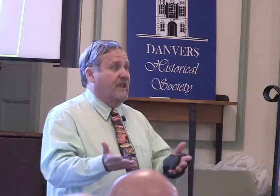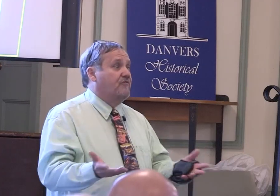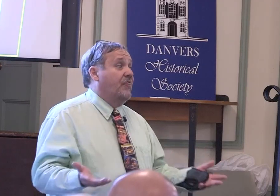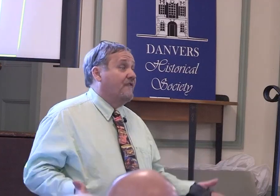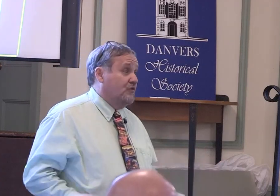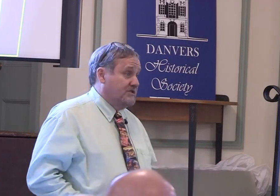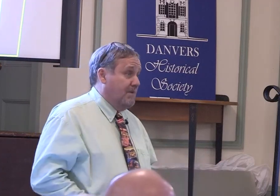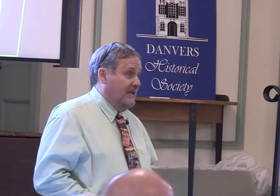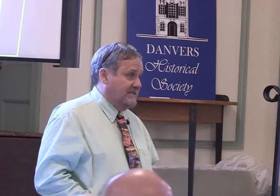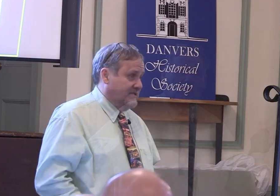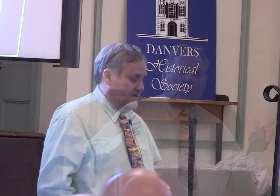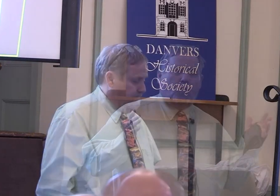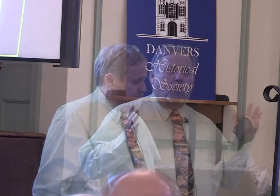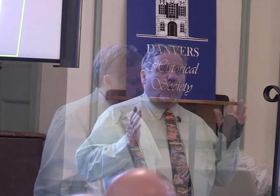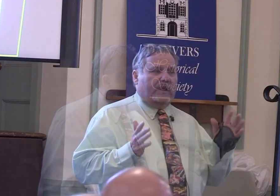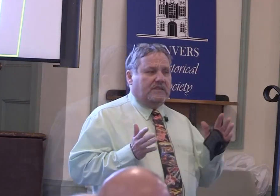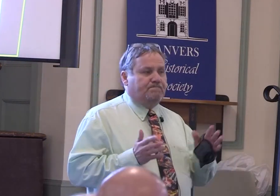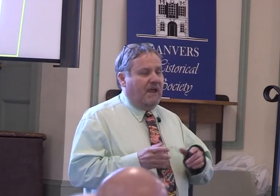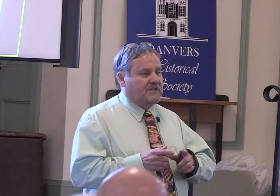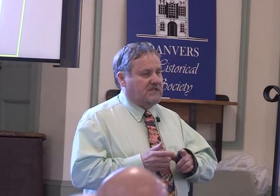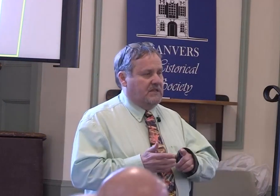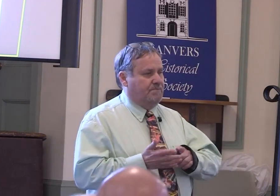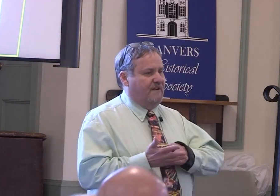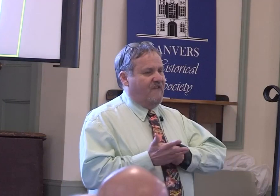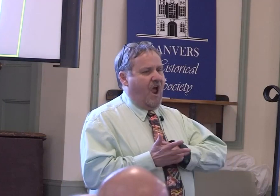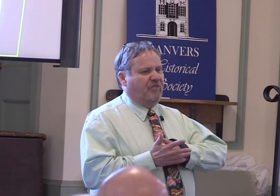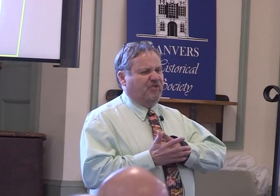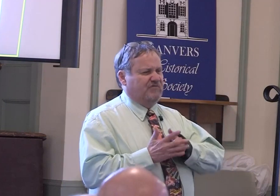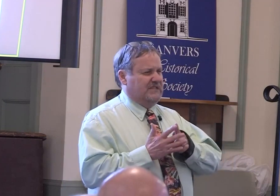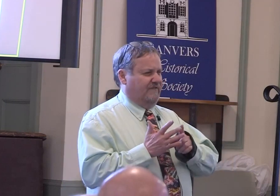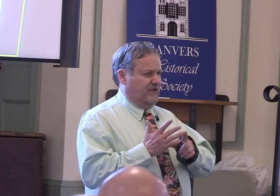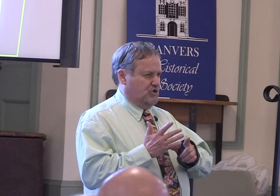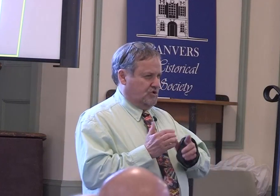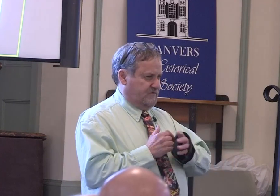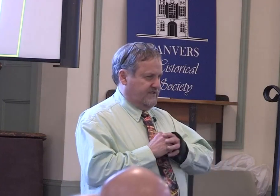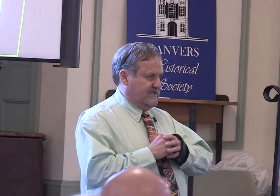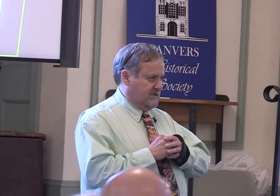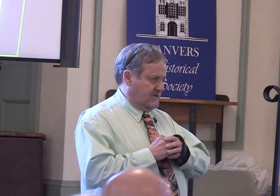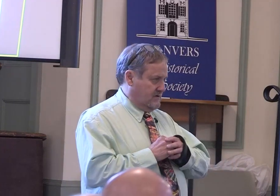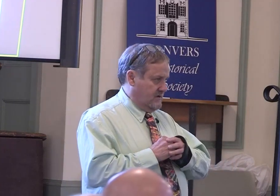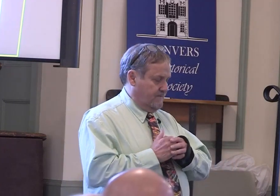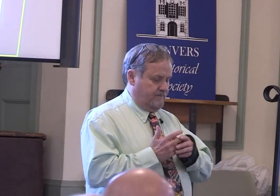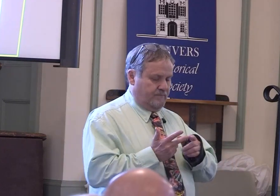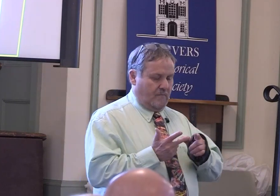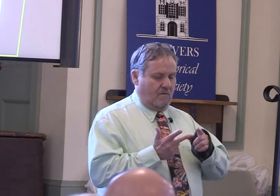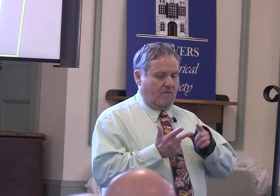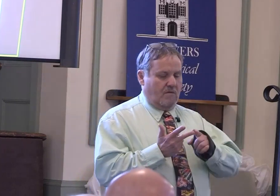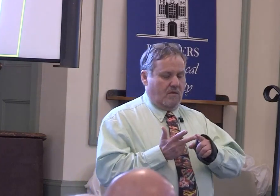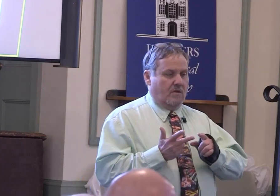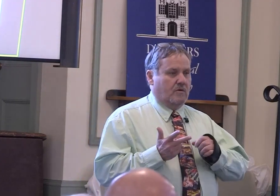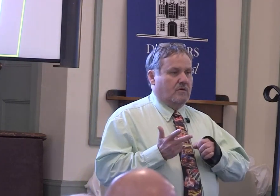why we're there in the first place. We basically provide three different services.